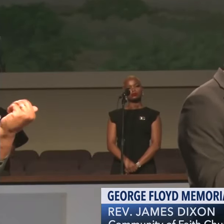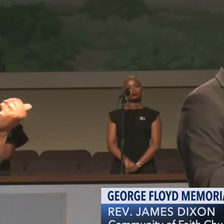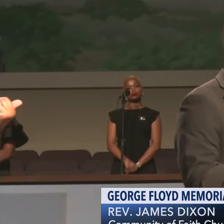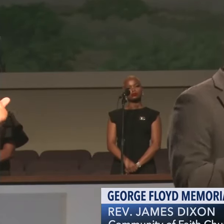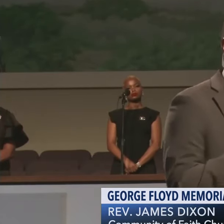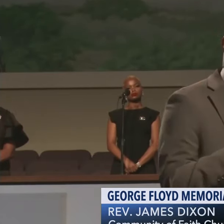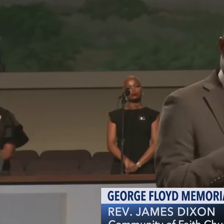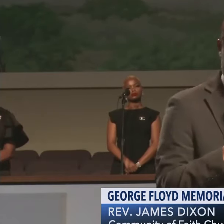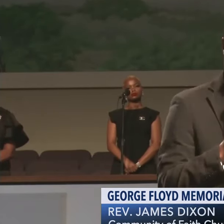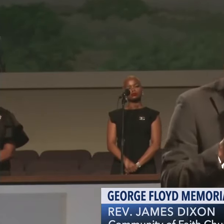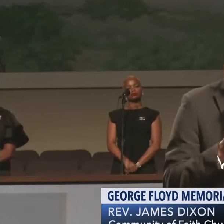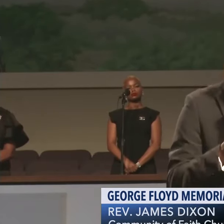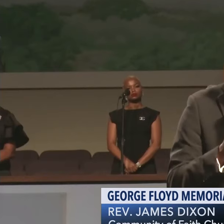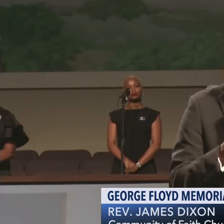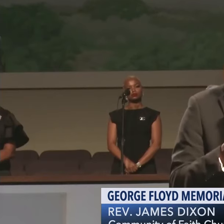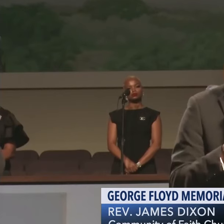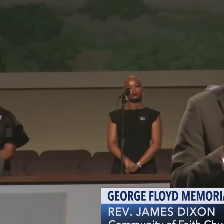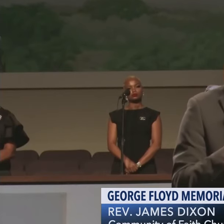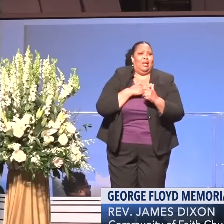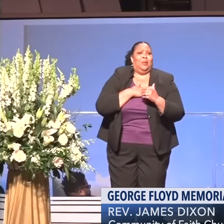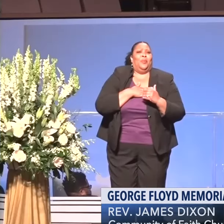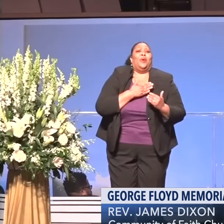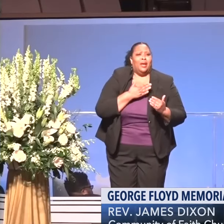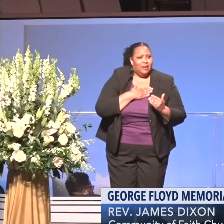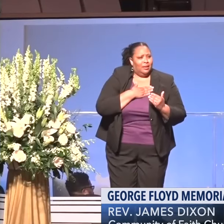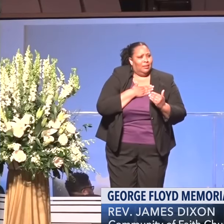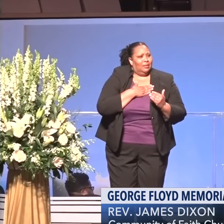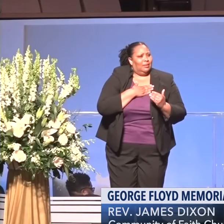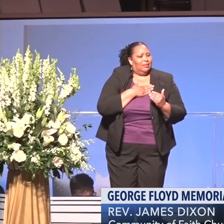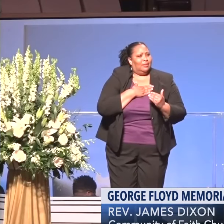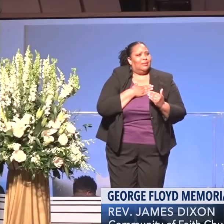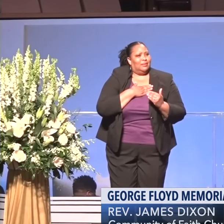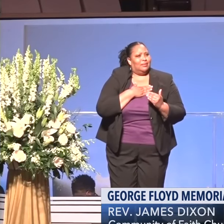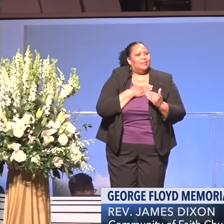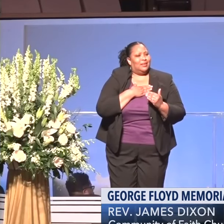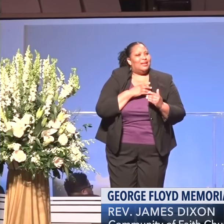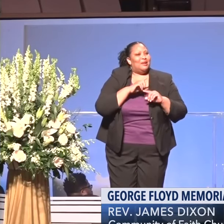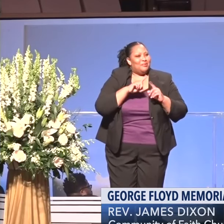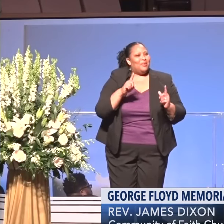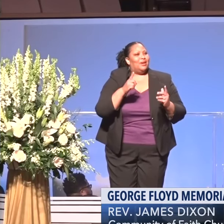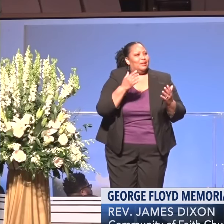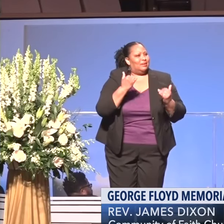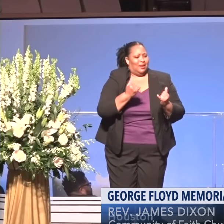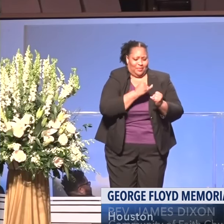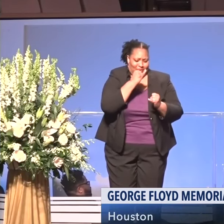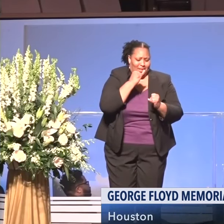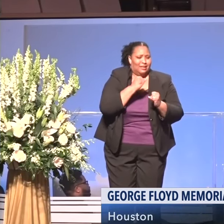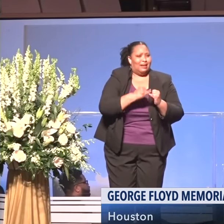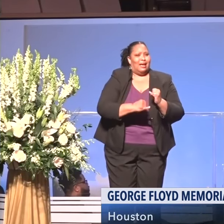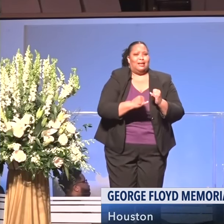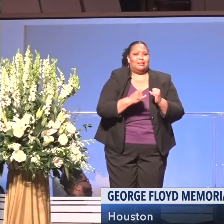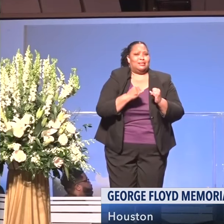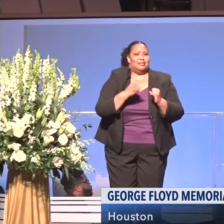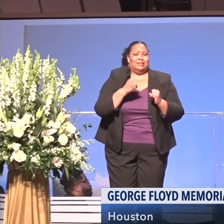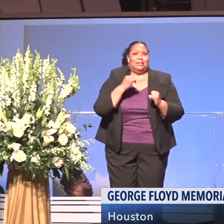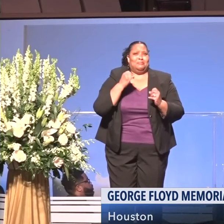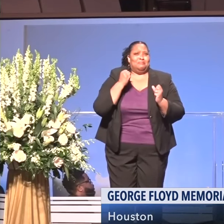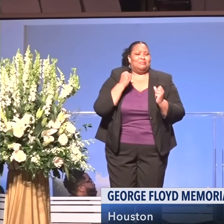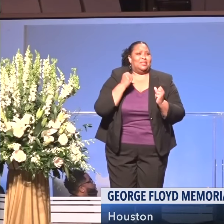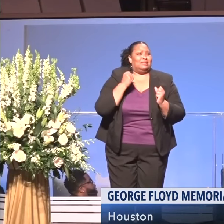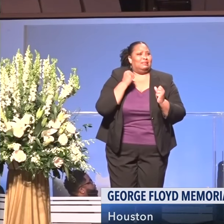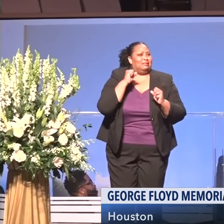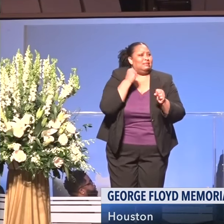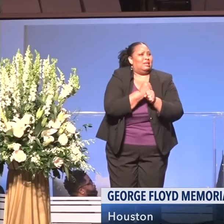through mass incarceration. We couldn't breathe. And there's been a preacher on the scene for the last four decades telling